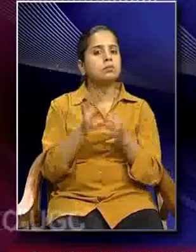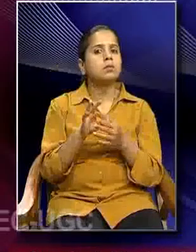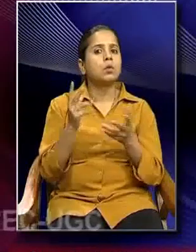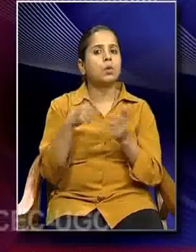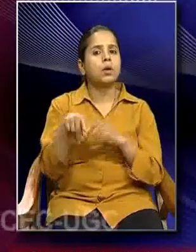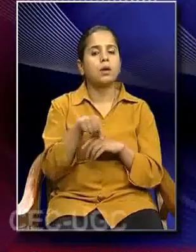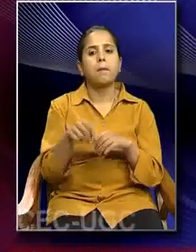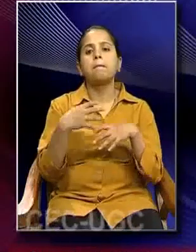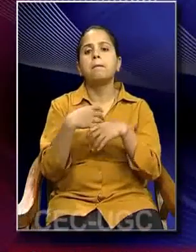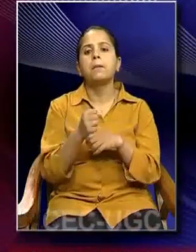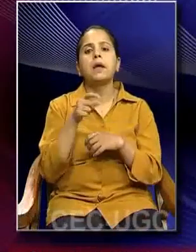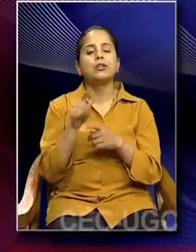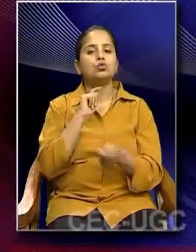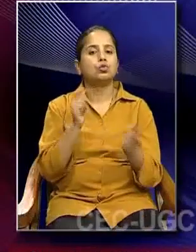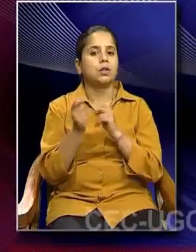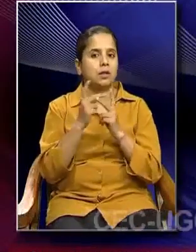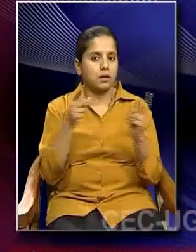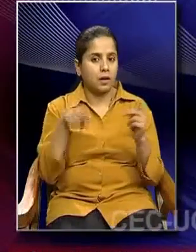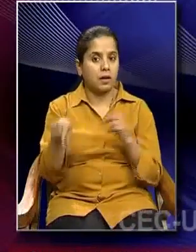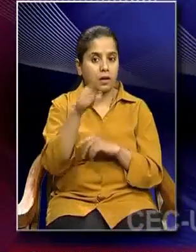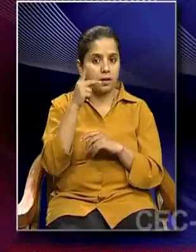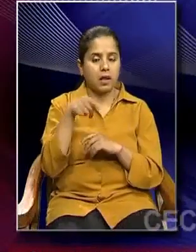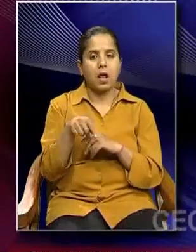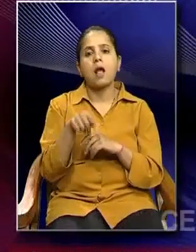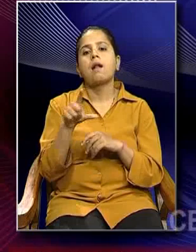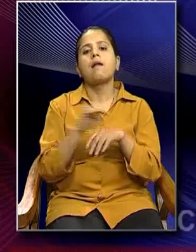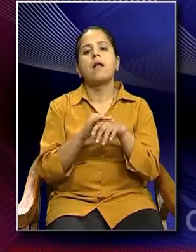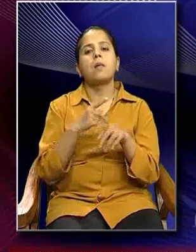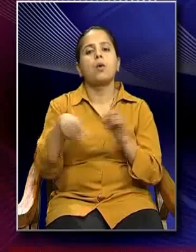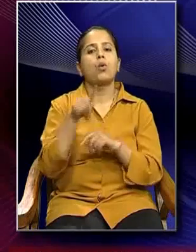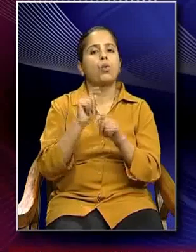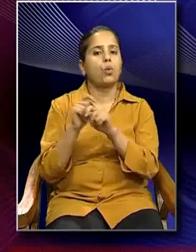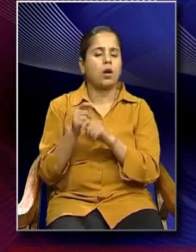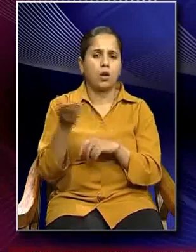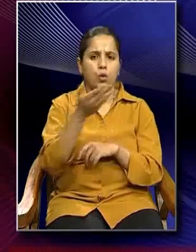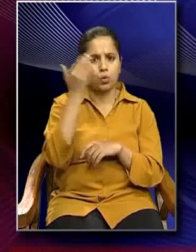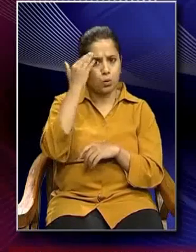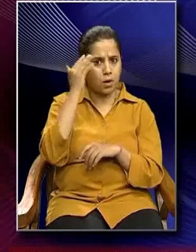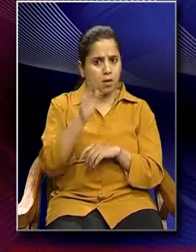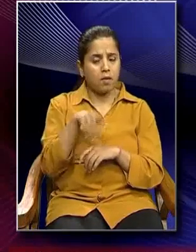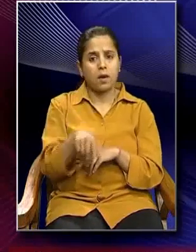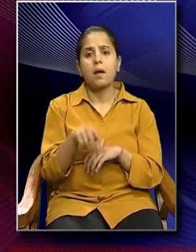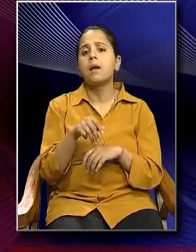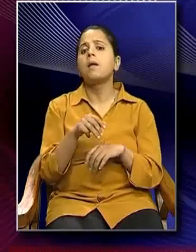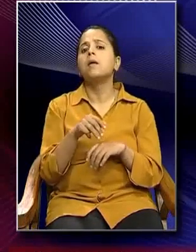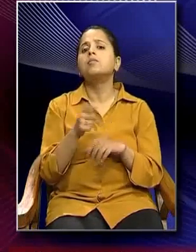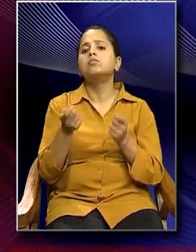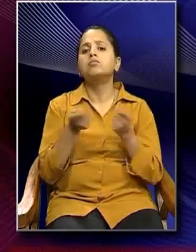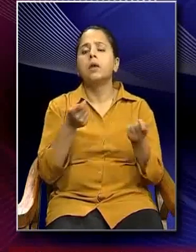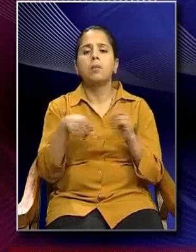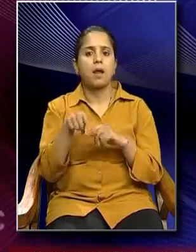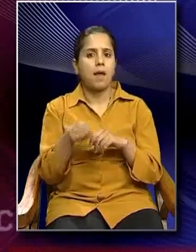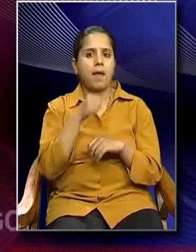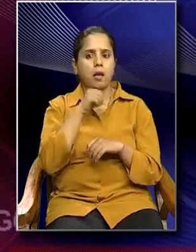of composition of changes on the labor force. We know that migration being a age selective